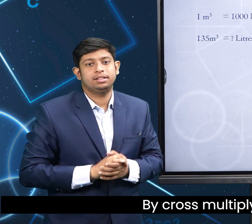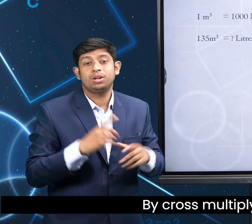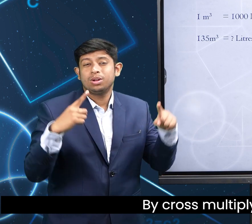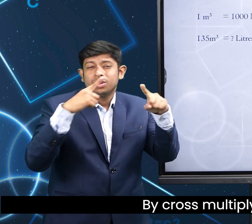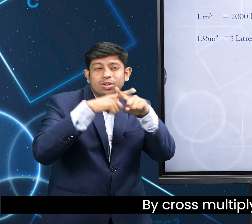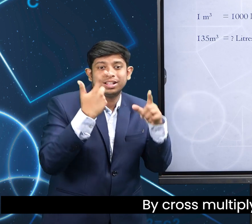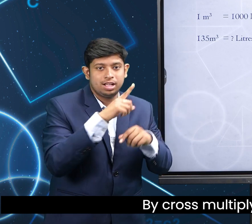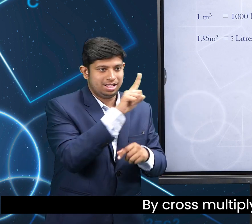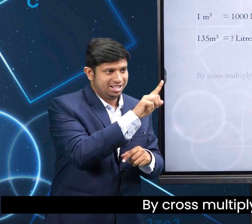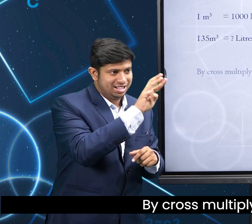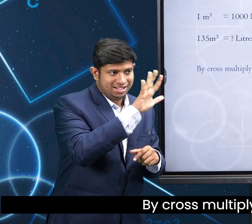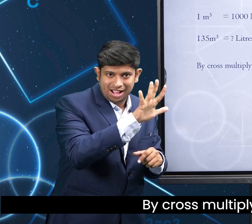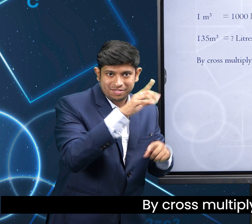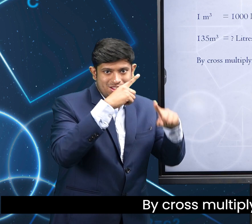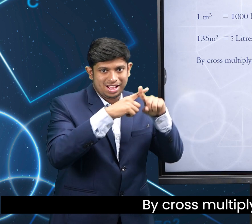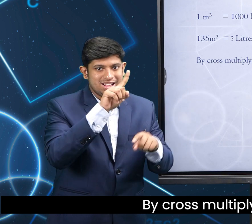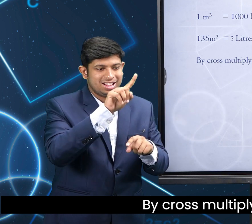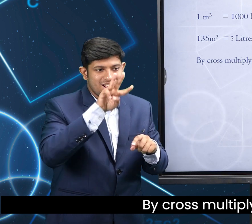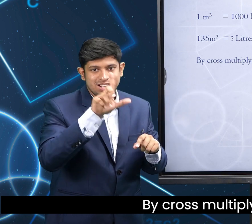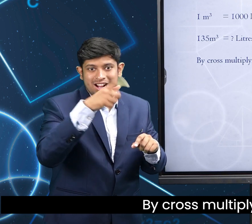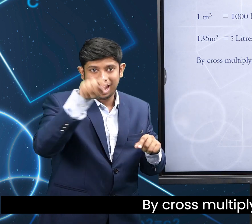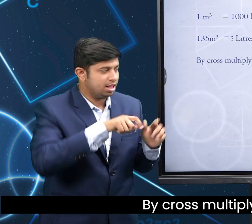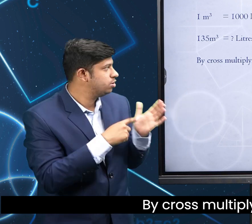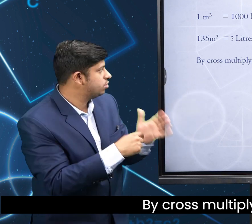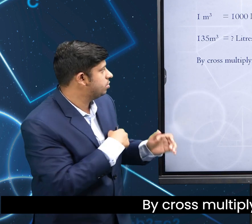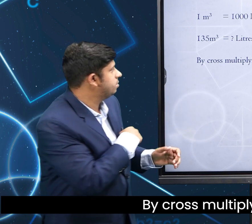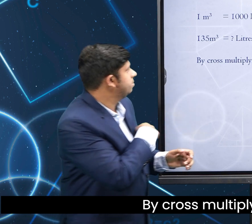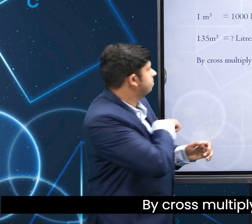By cross multiplying 135 meter cube into 1000 liters,